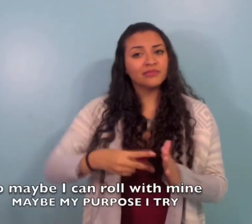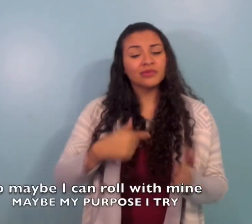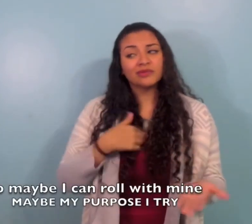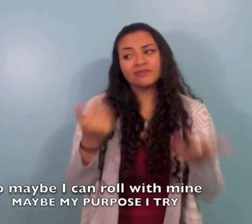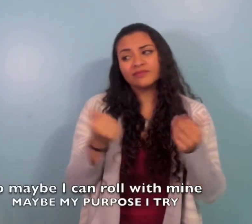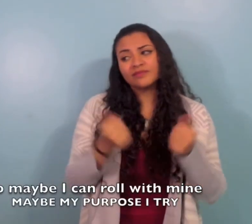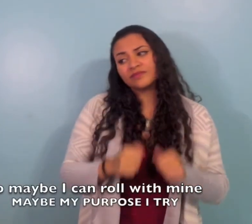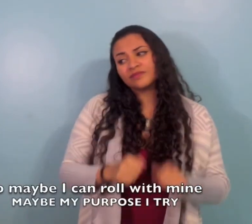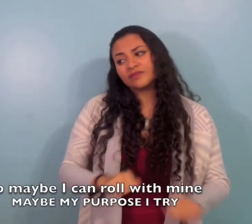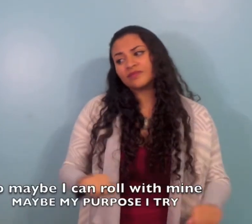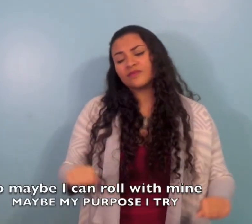with mine.